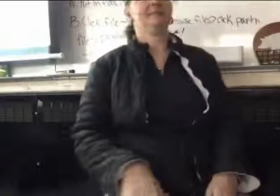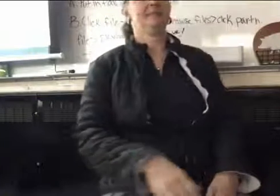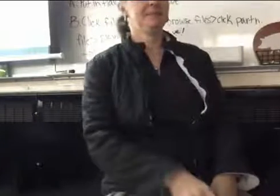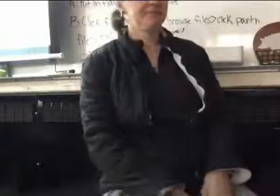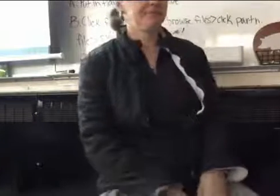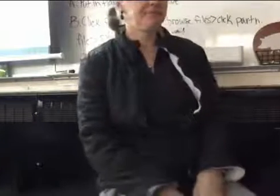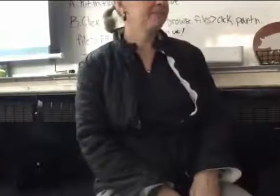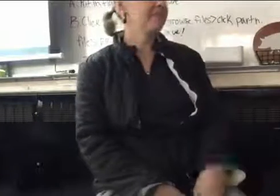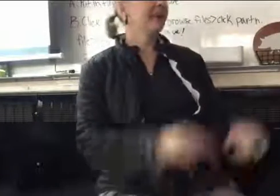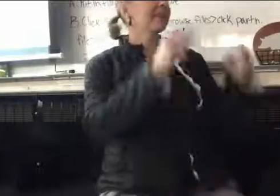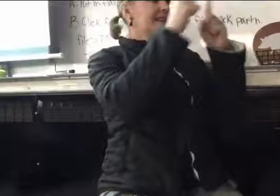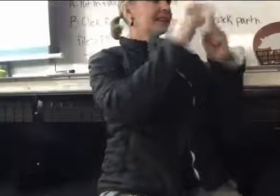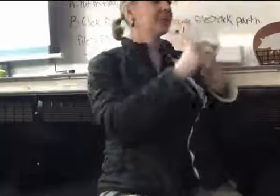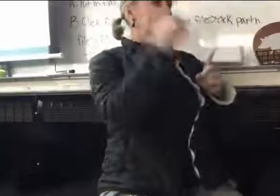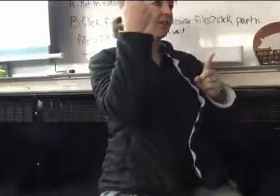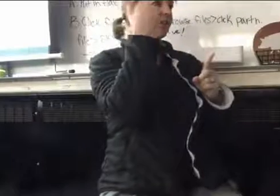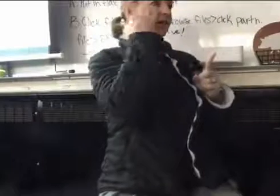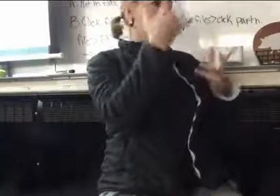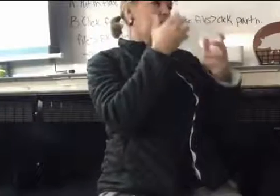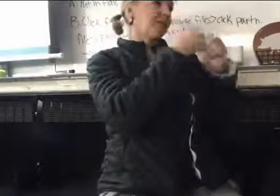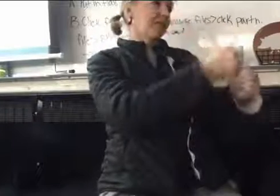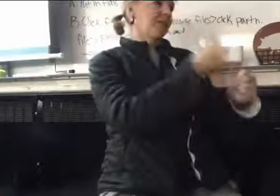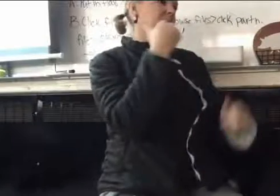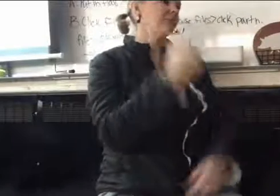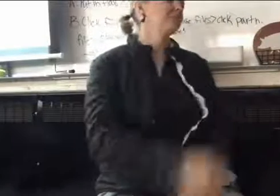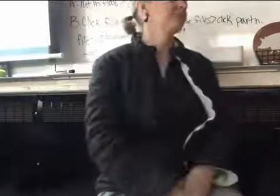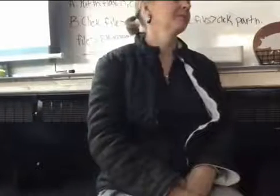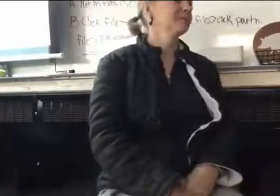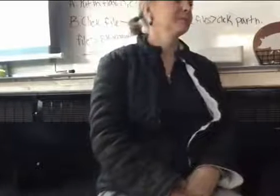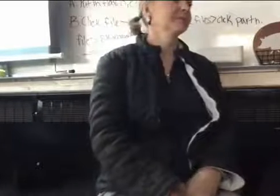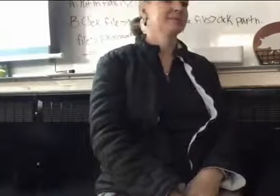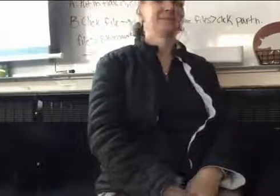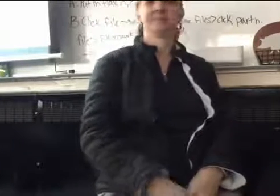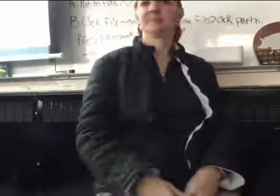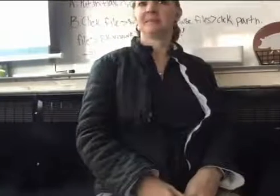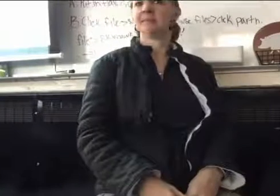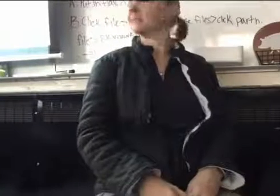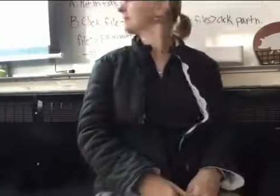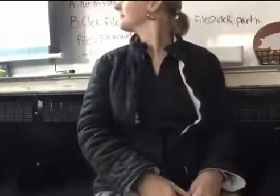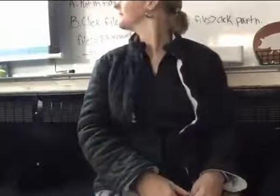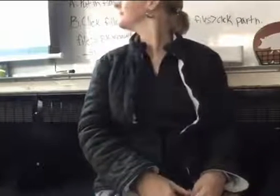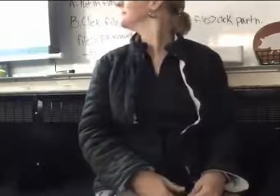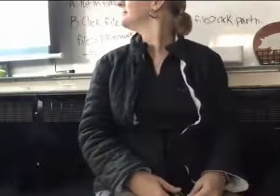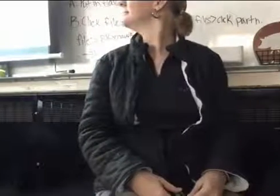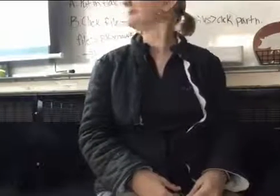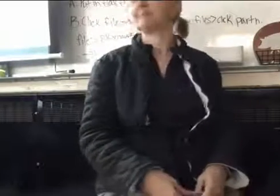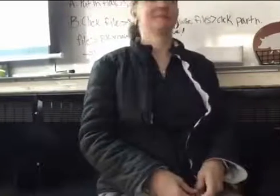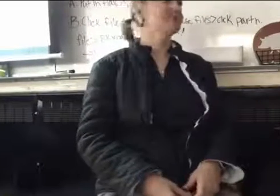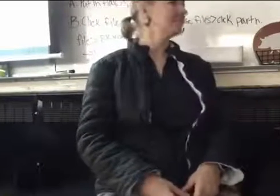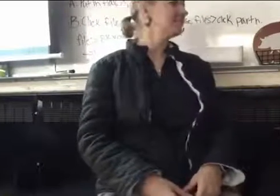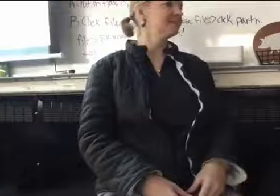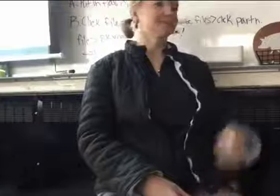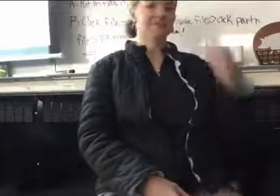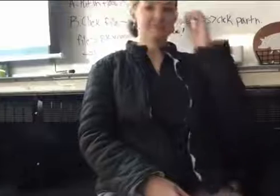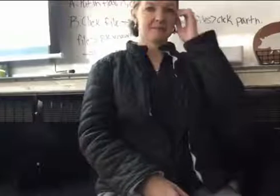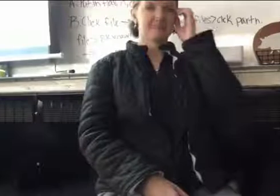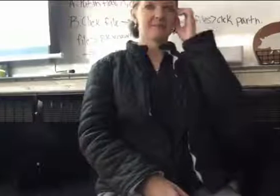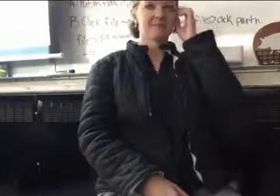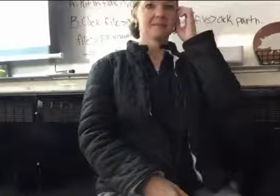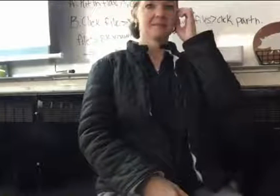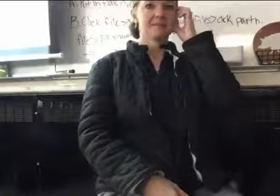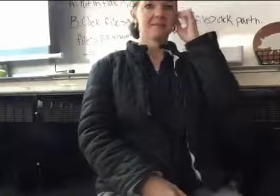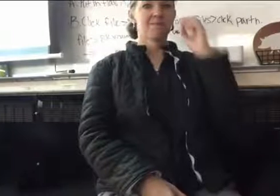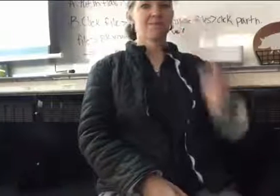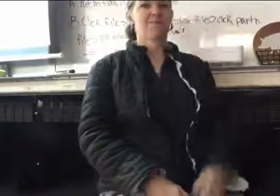And the lyrics are up on the board if you need to follow along. As soon as it begins to play the